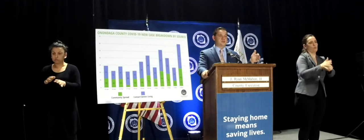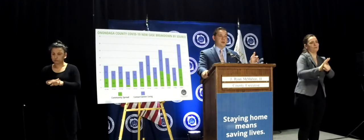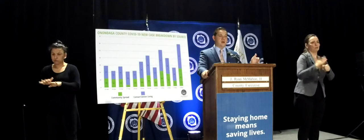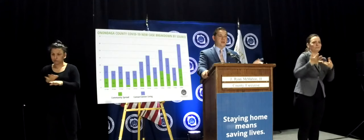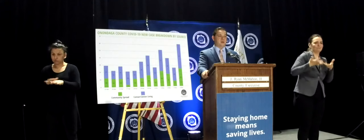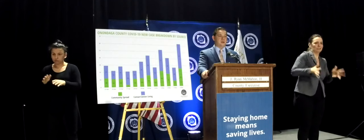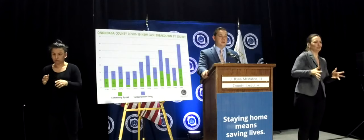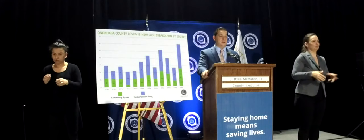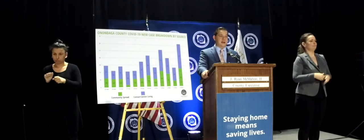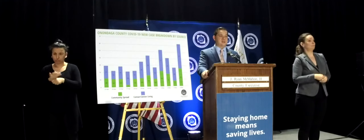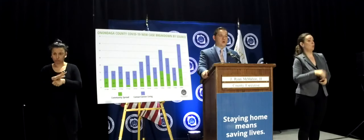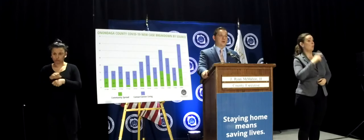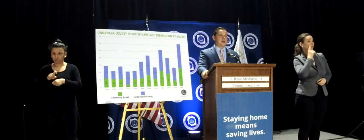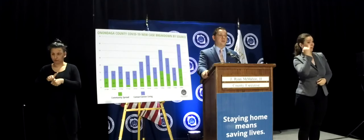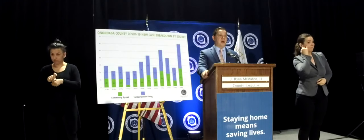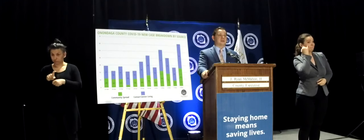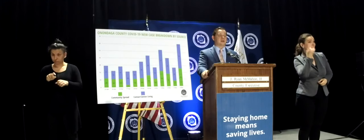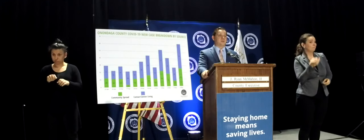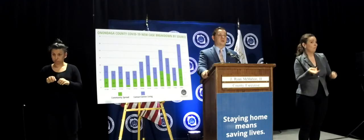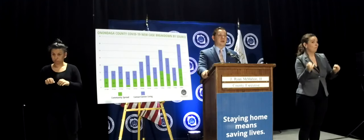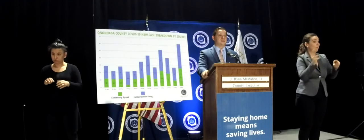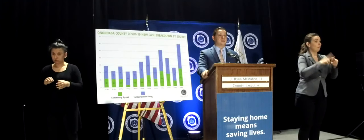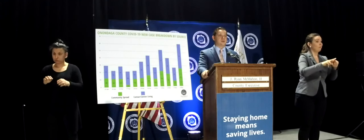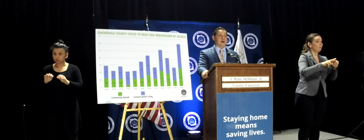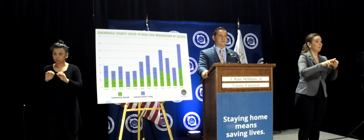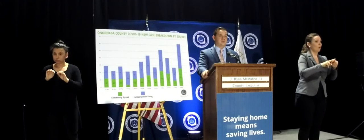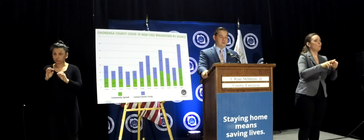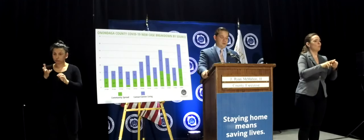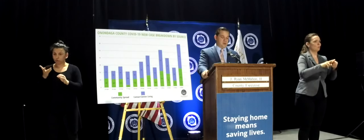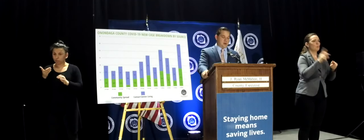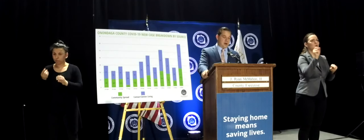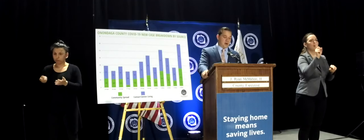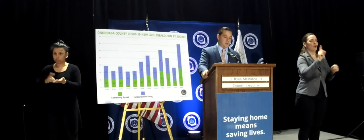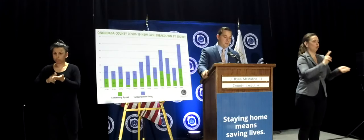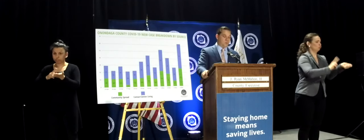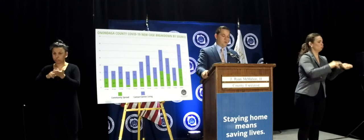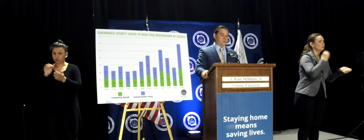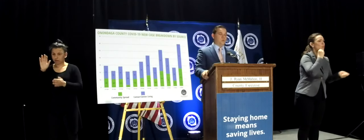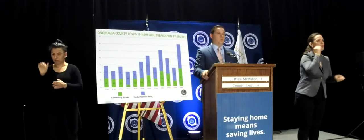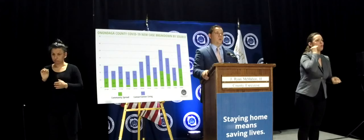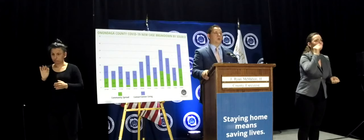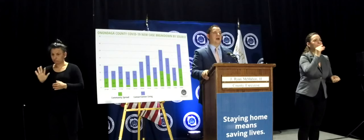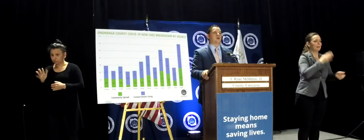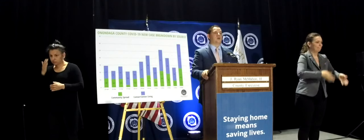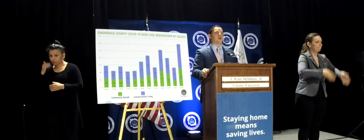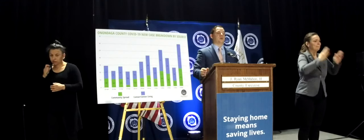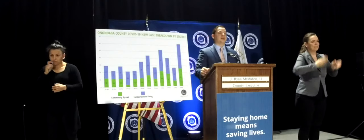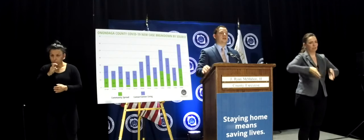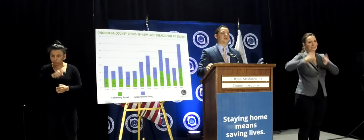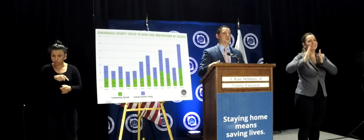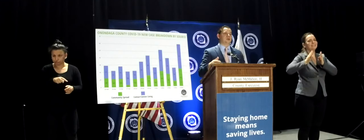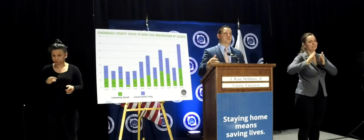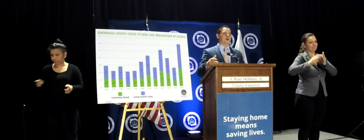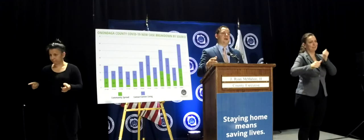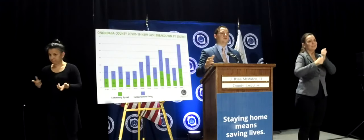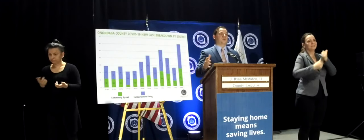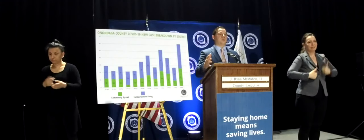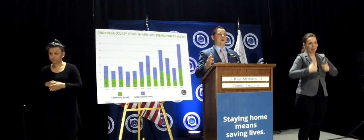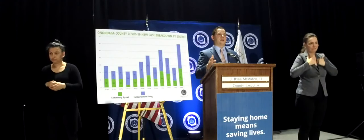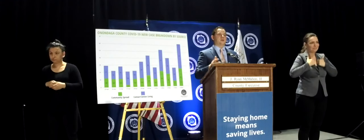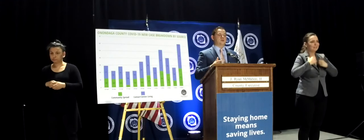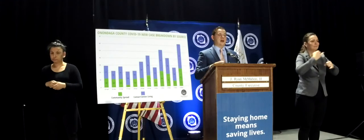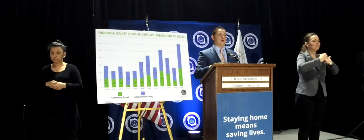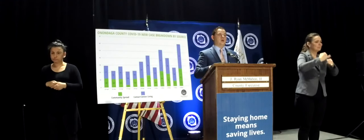specific municipality, that's going to impact the number of cases you have. What we're now doing related to community spread